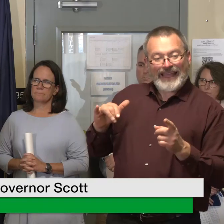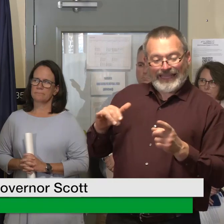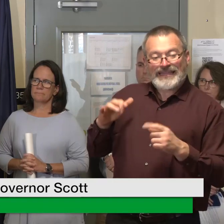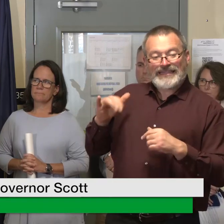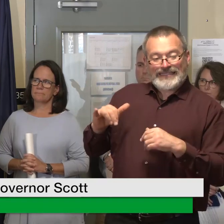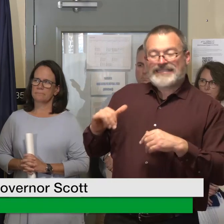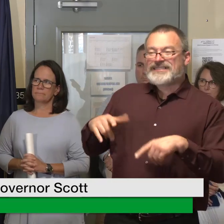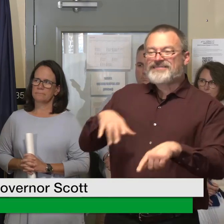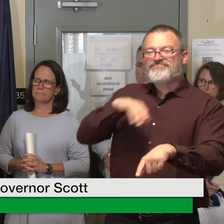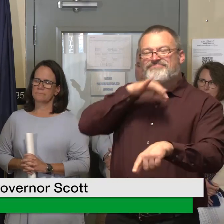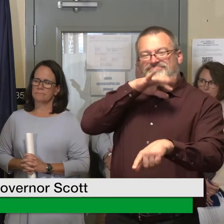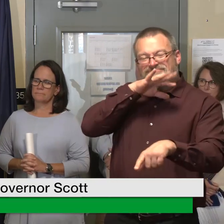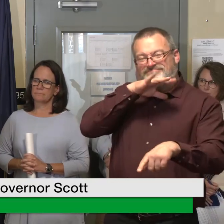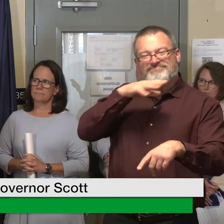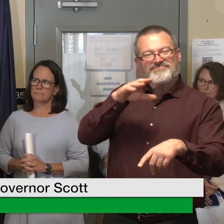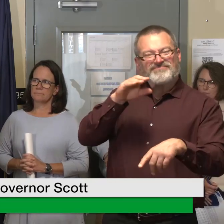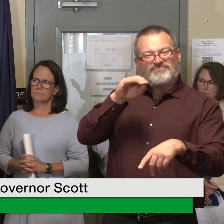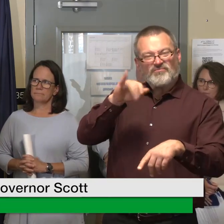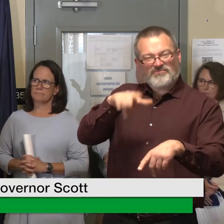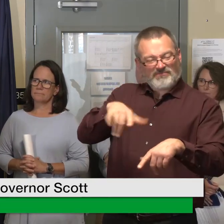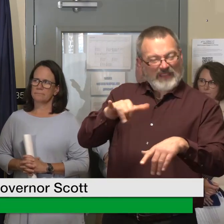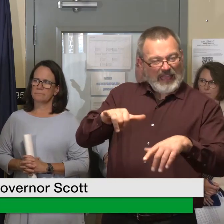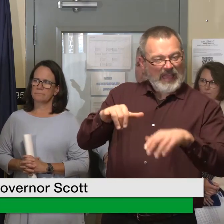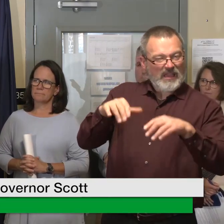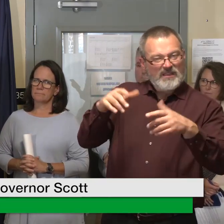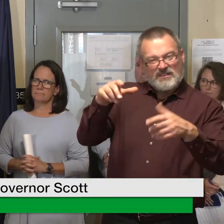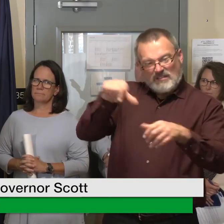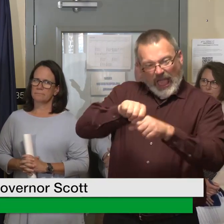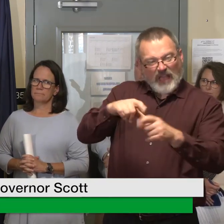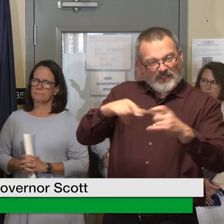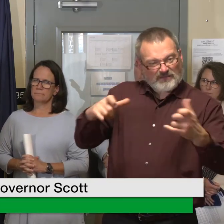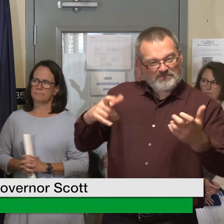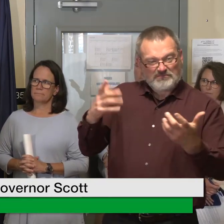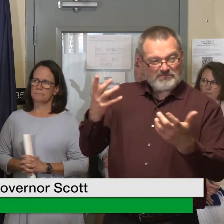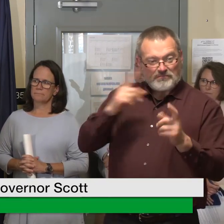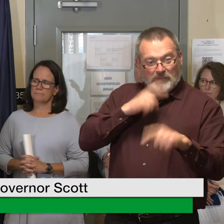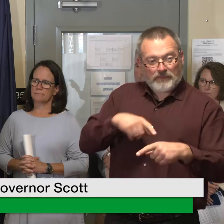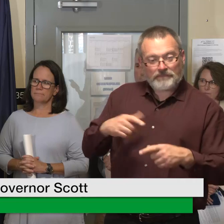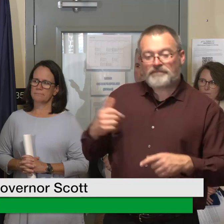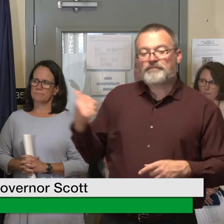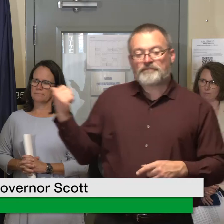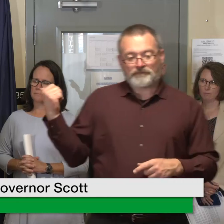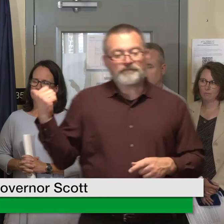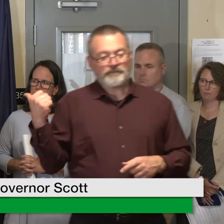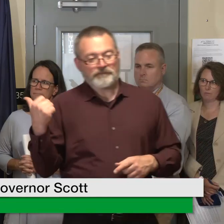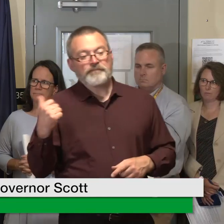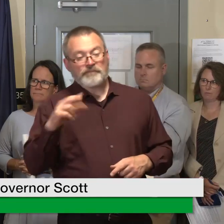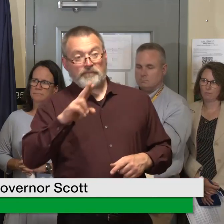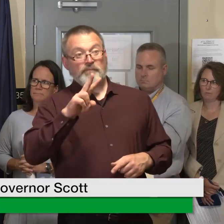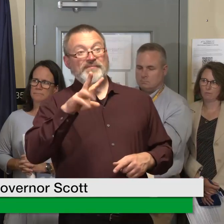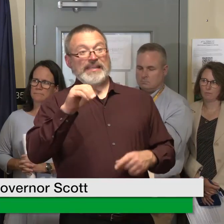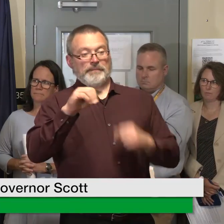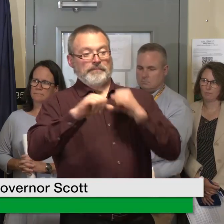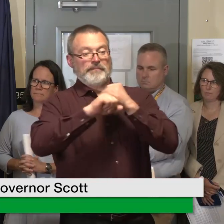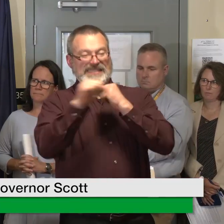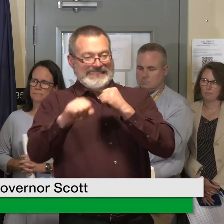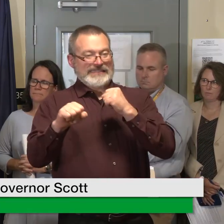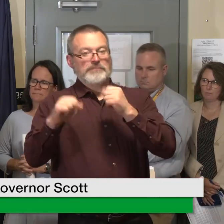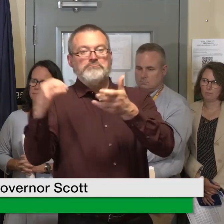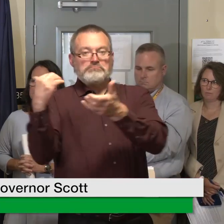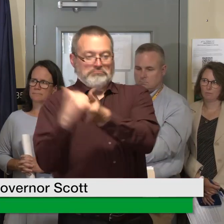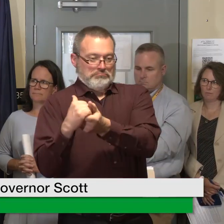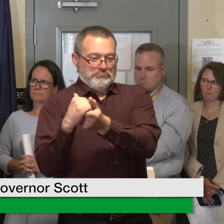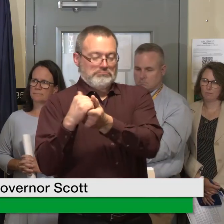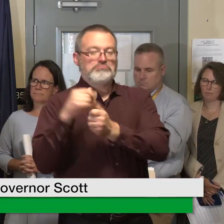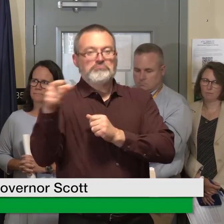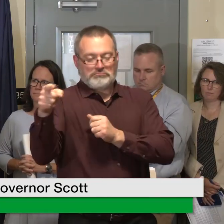that? One of our great partners is University of Vermont Extension Service. And we've been talking with them as well as